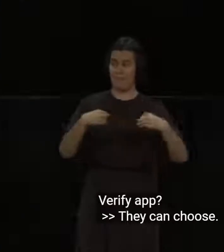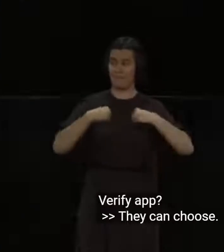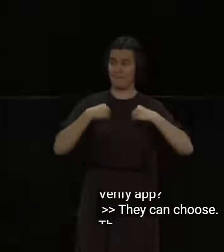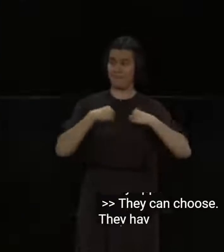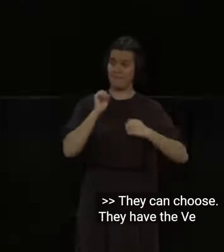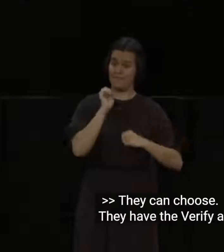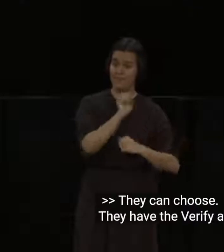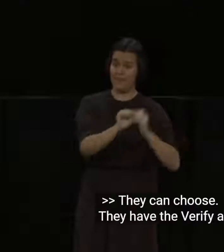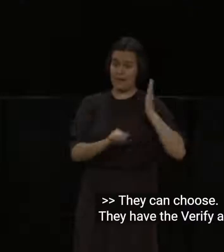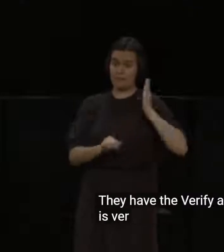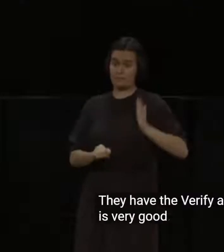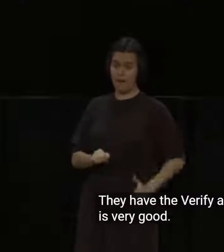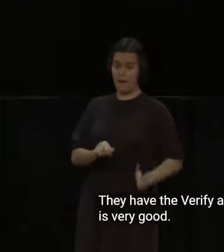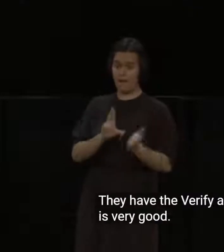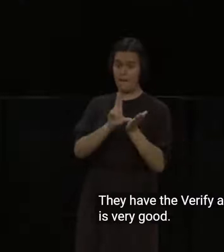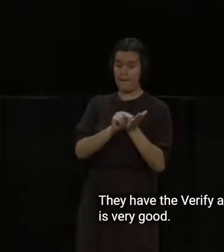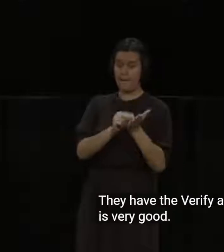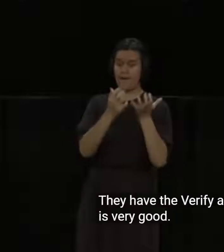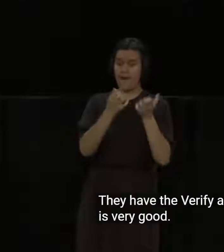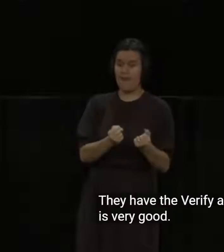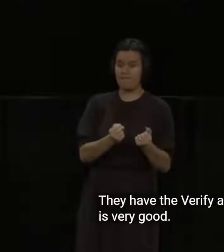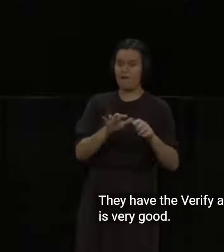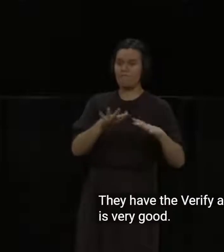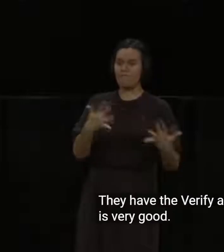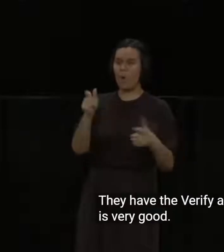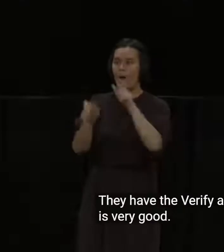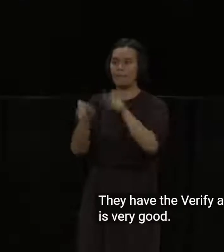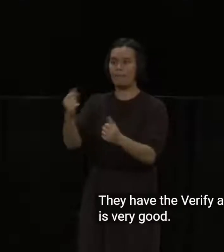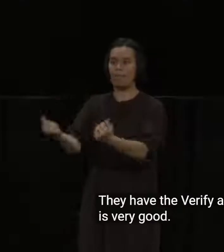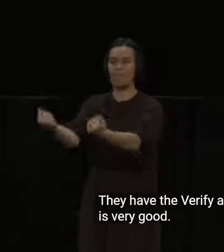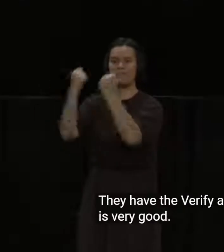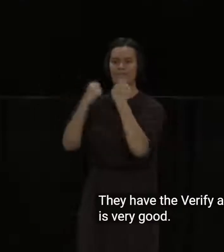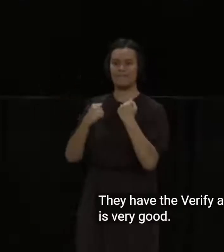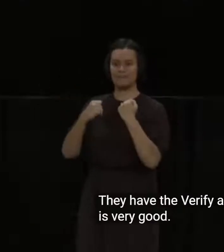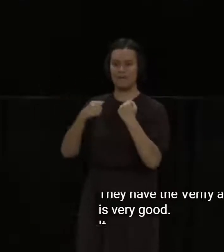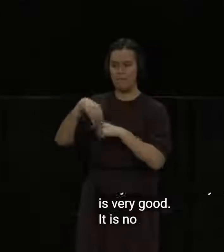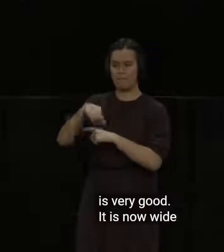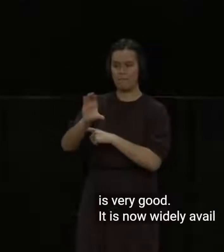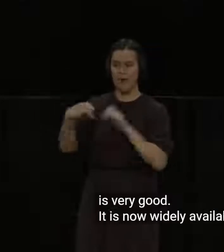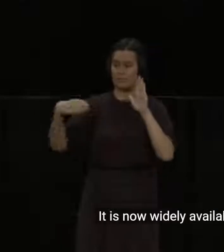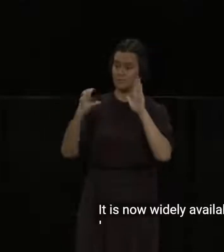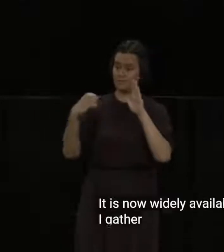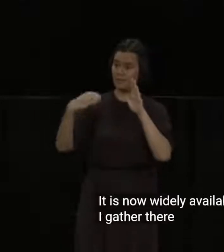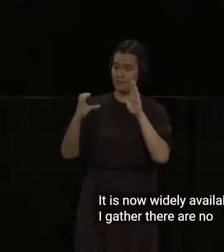available, and I gather no issues with downloading it, and we've already seen it being used. The